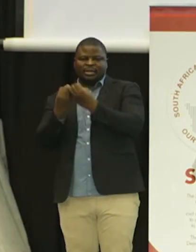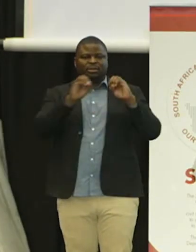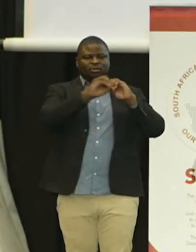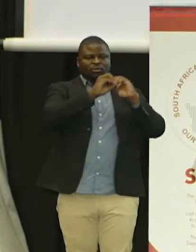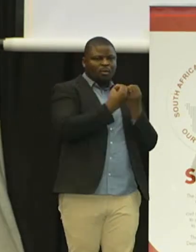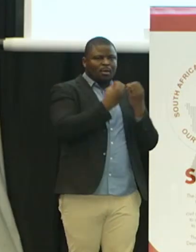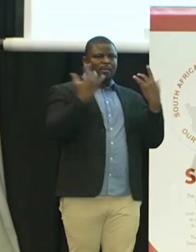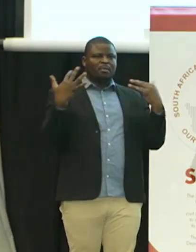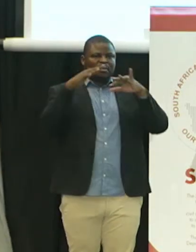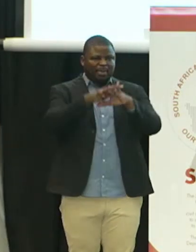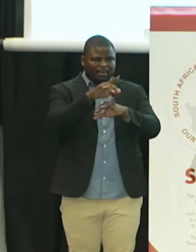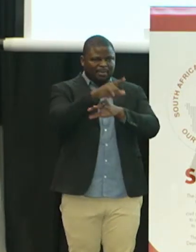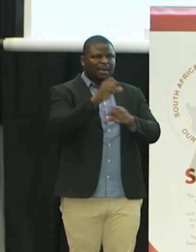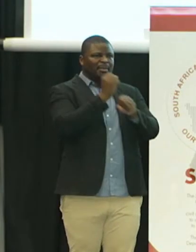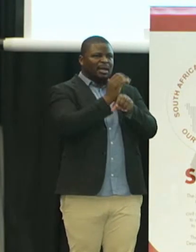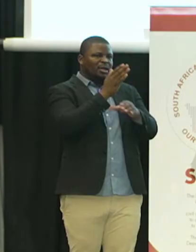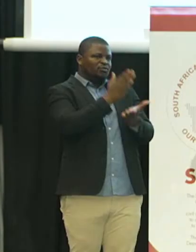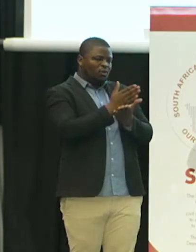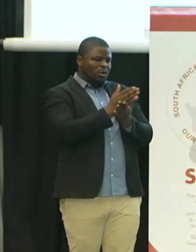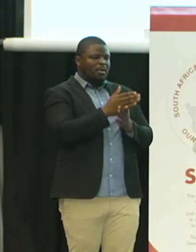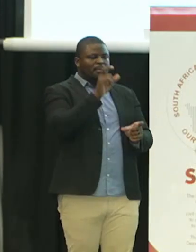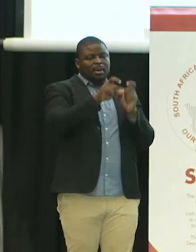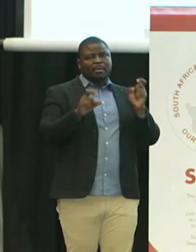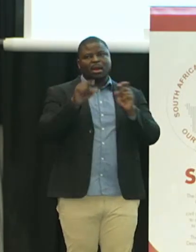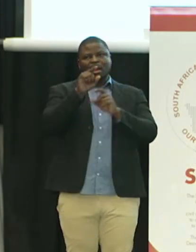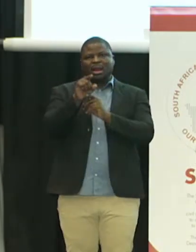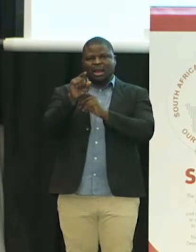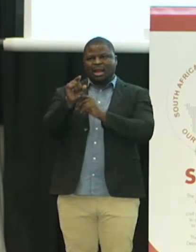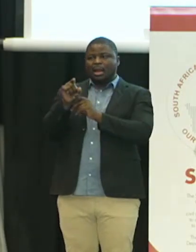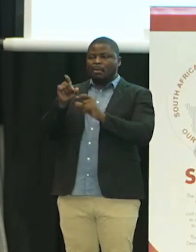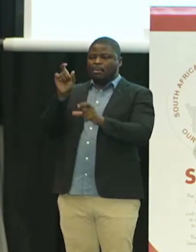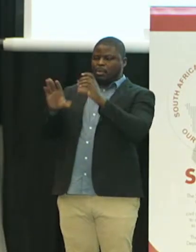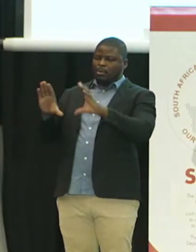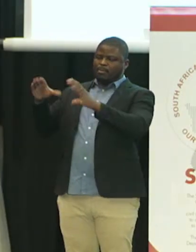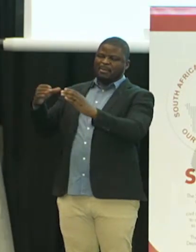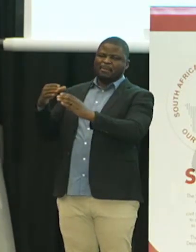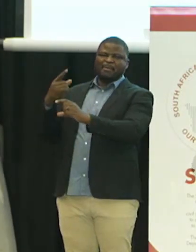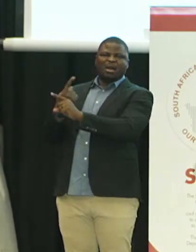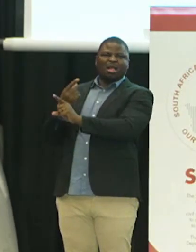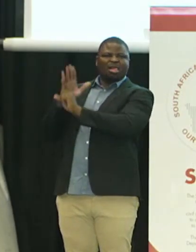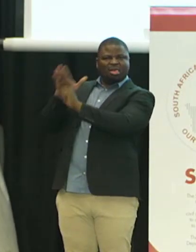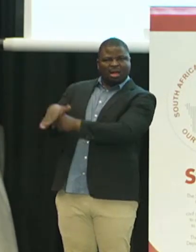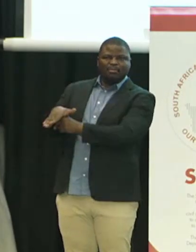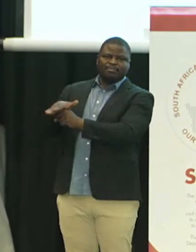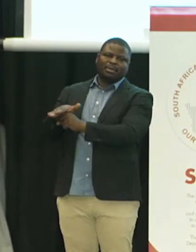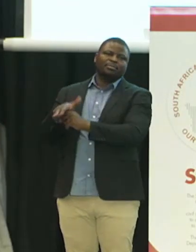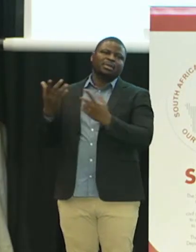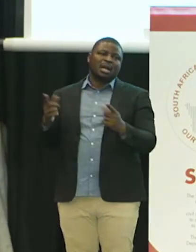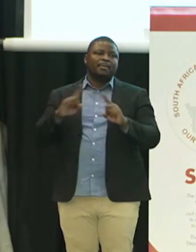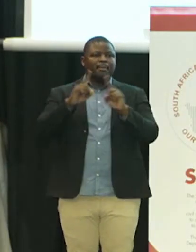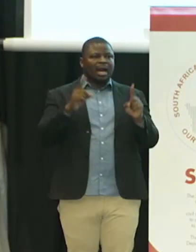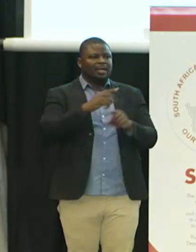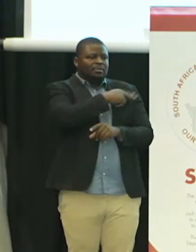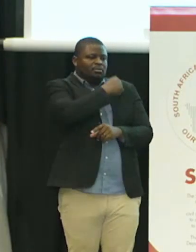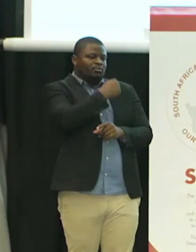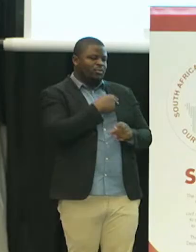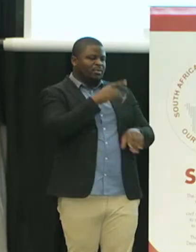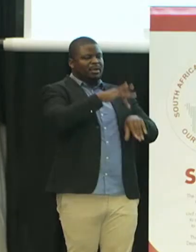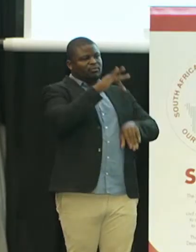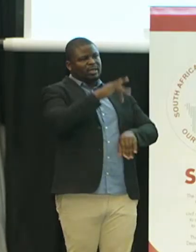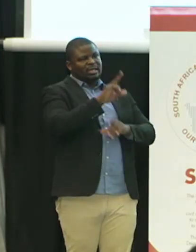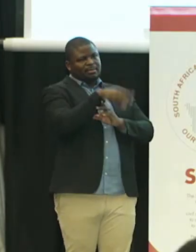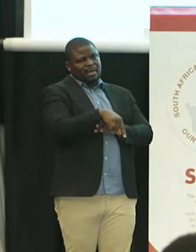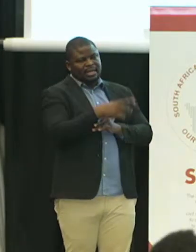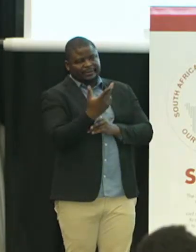stigmatized. So that's just the process of how these centers of excellence are set up. I'm sure Sister Fasi will still go into that, but